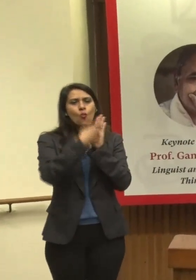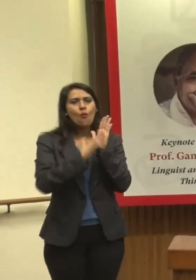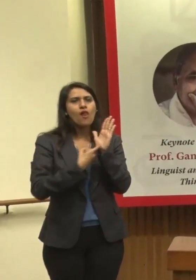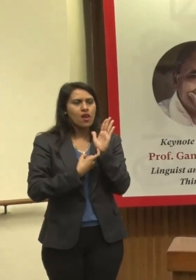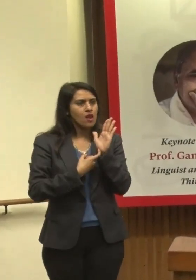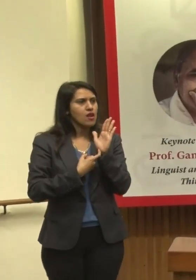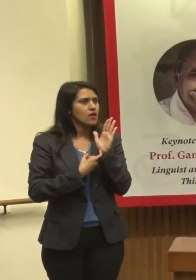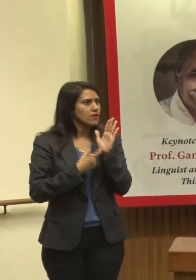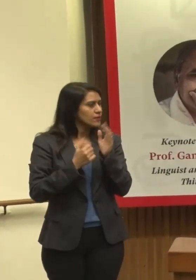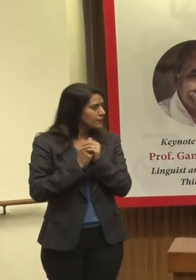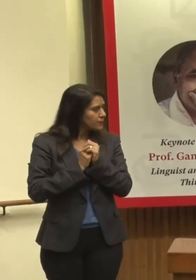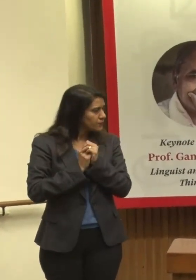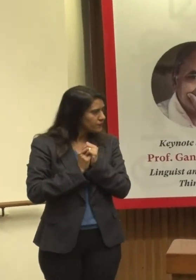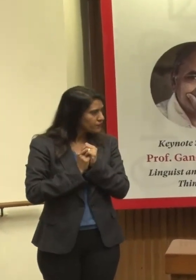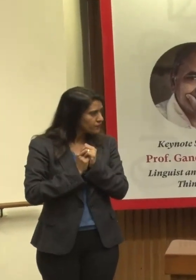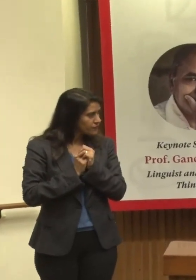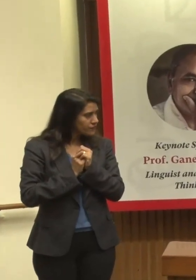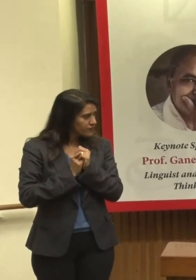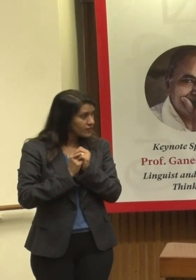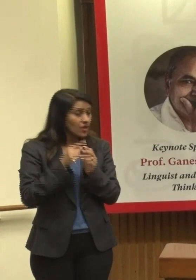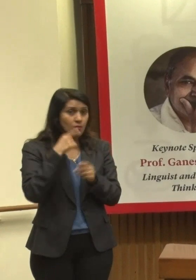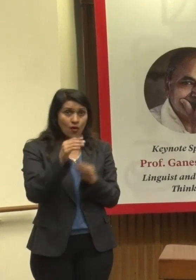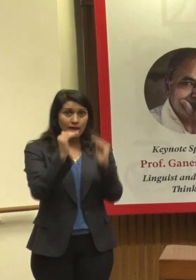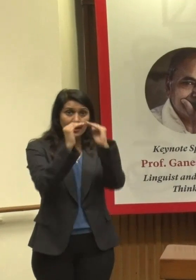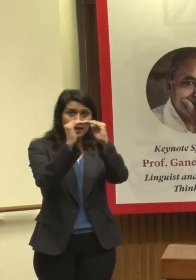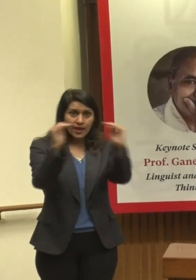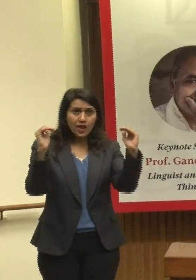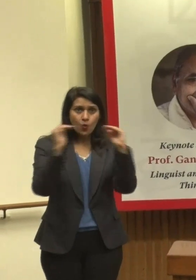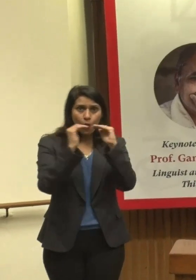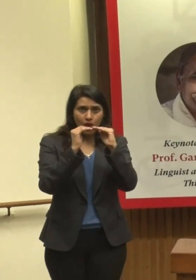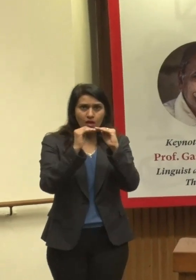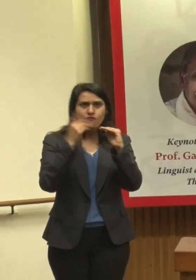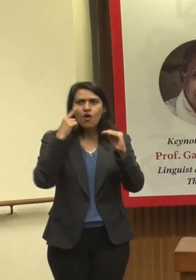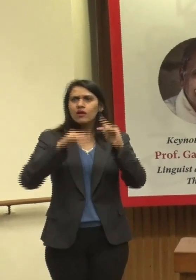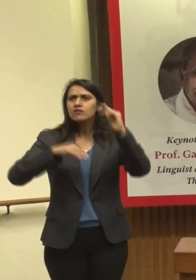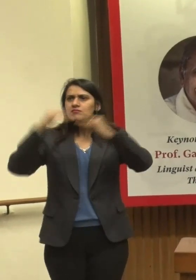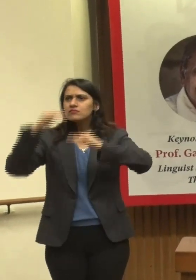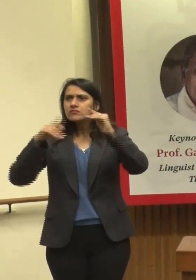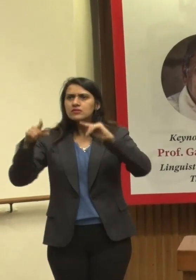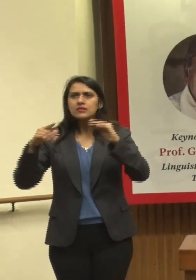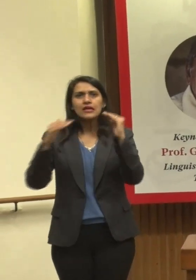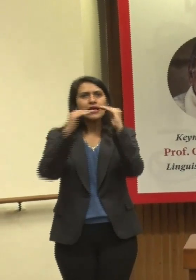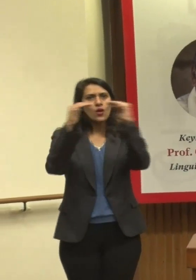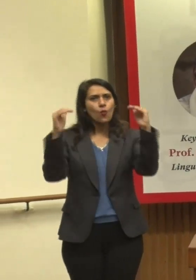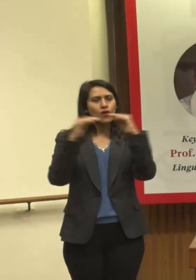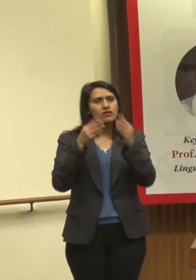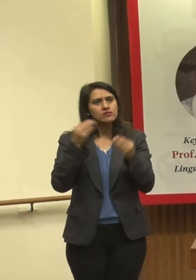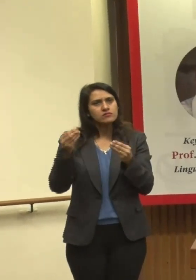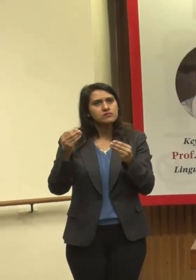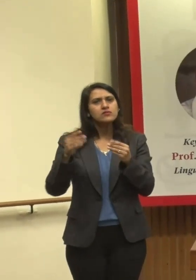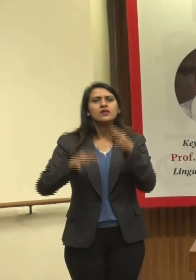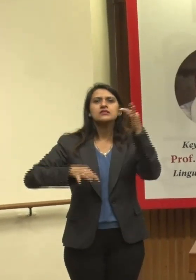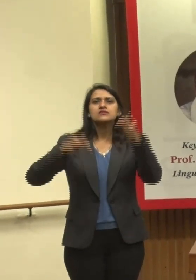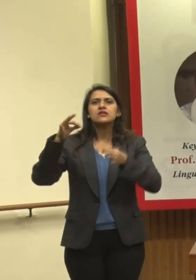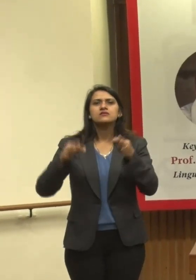says, to impose equality on unequals is great injustice.